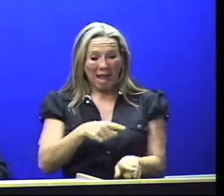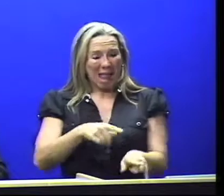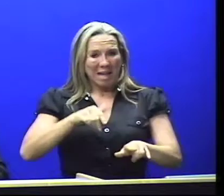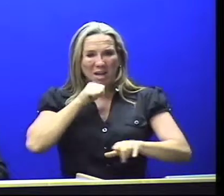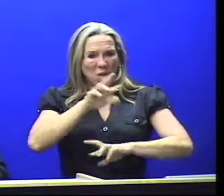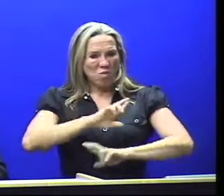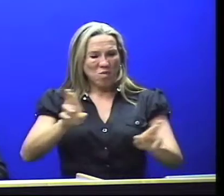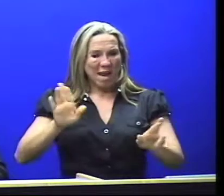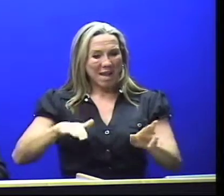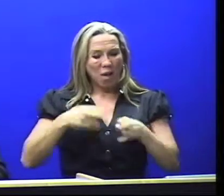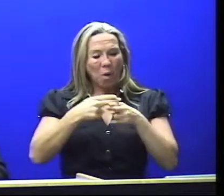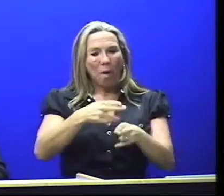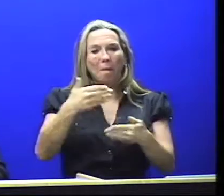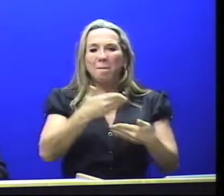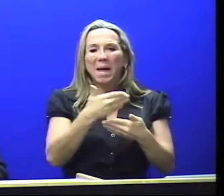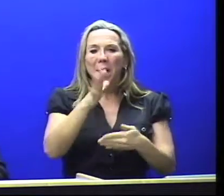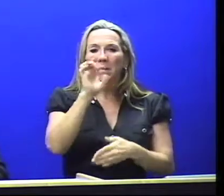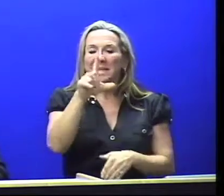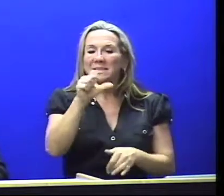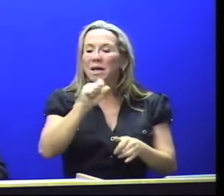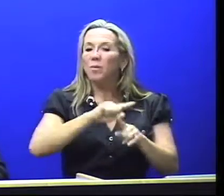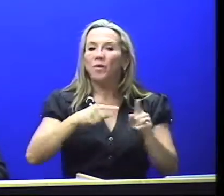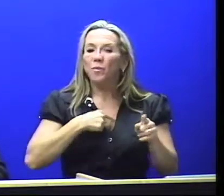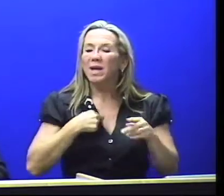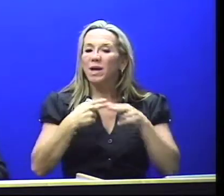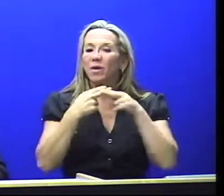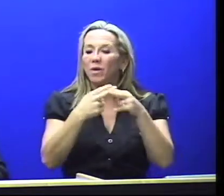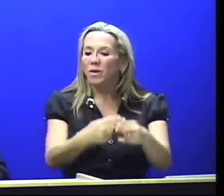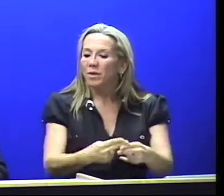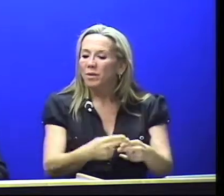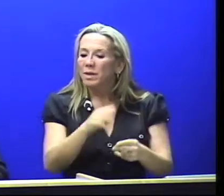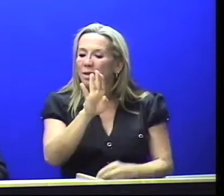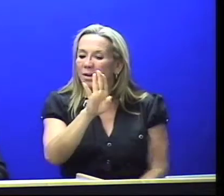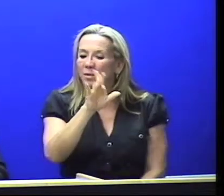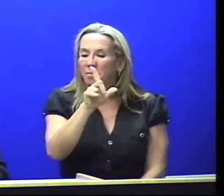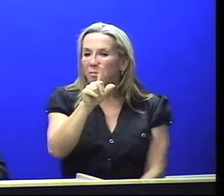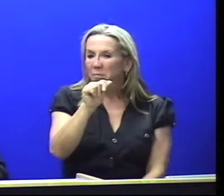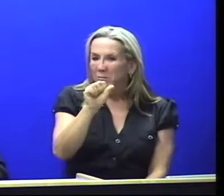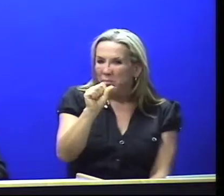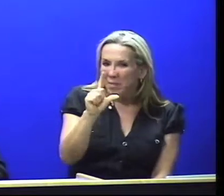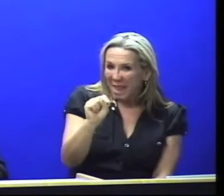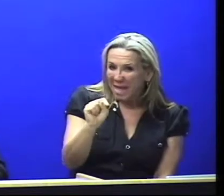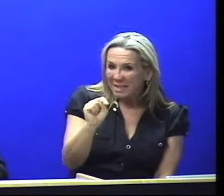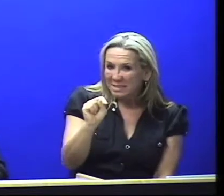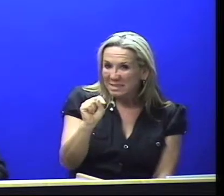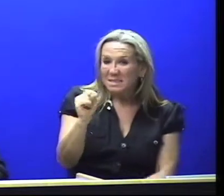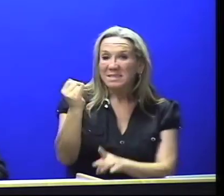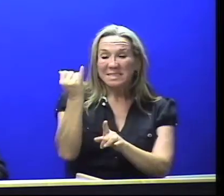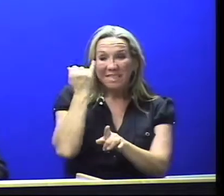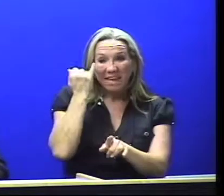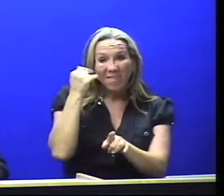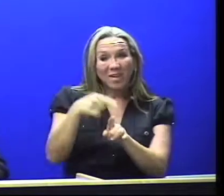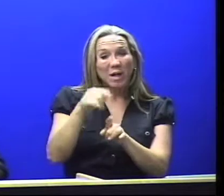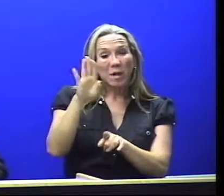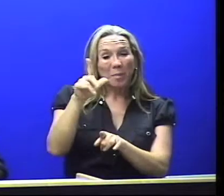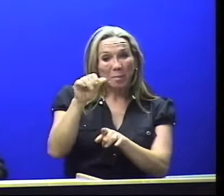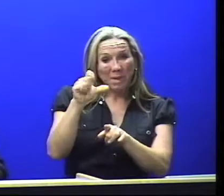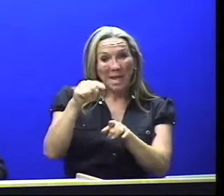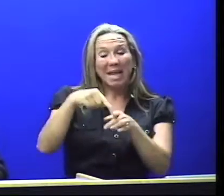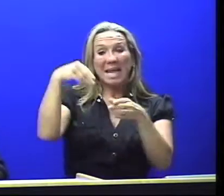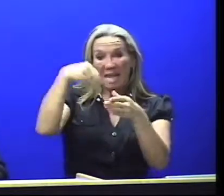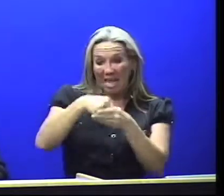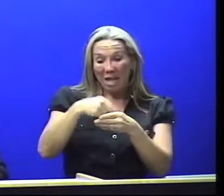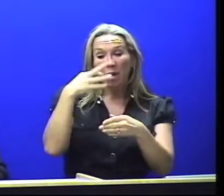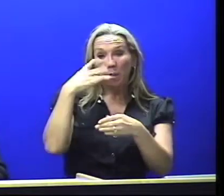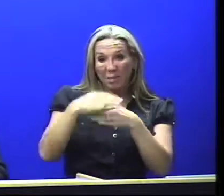cells are called blasts. And those blasts, if they're in your blood that we take